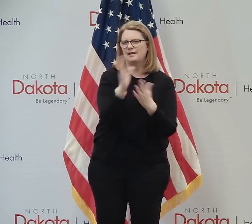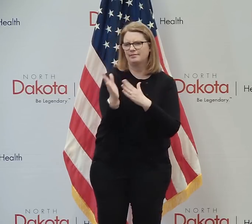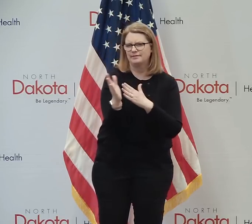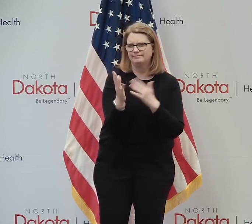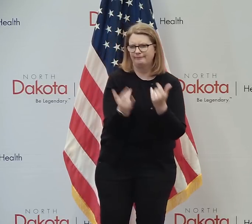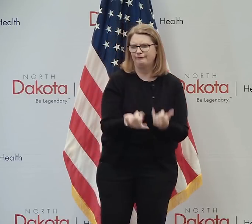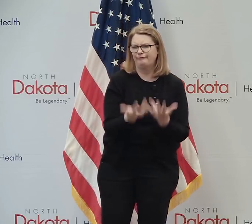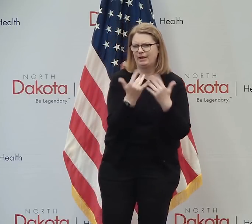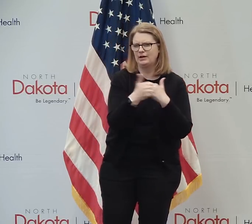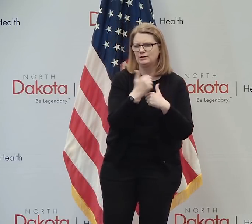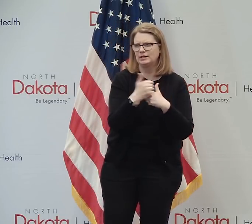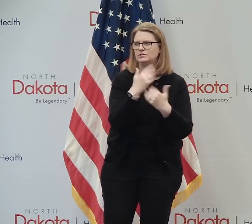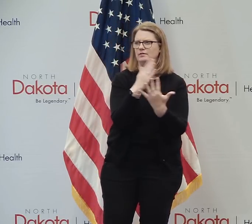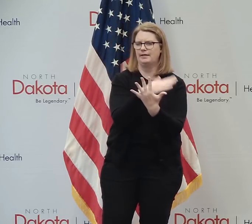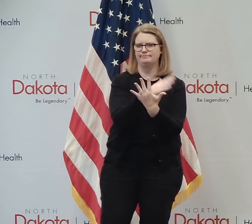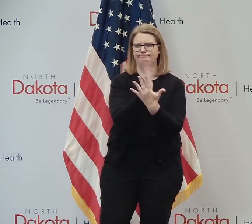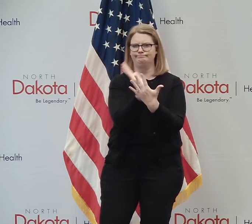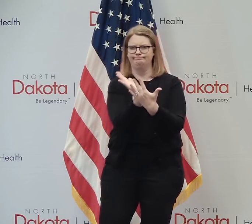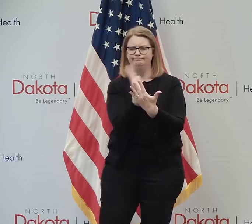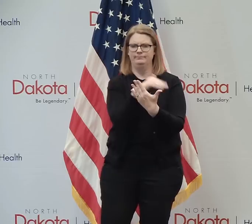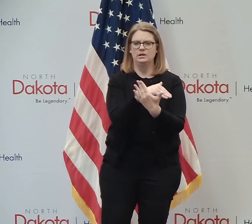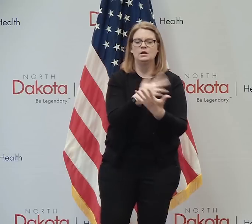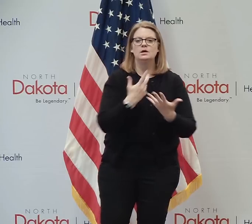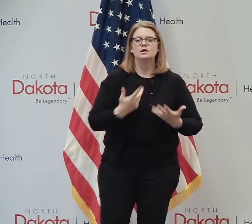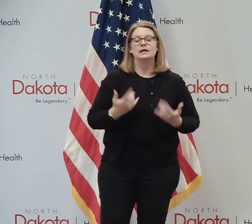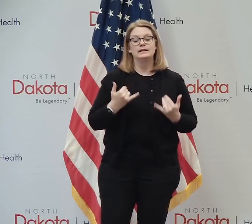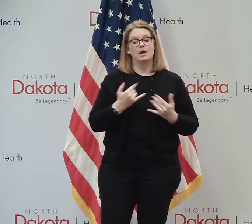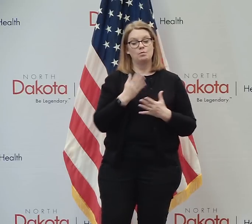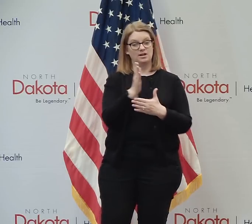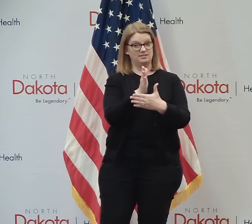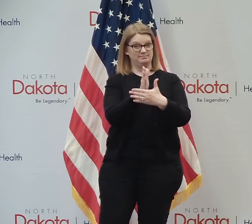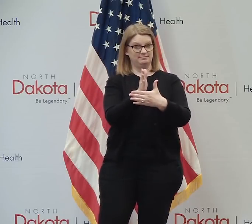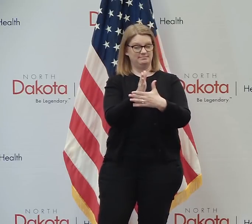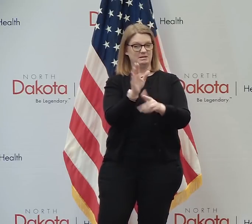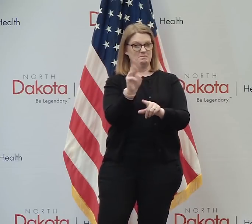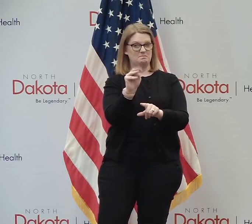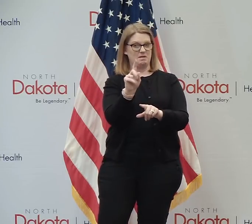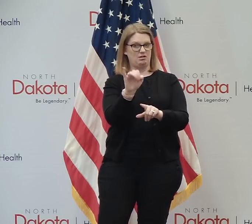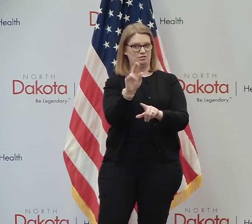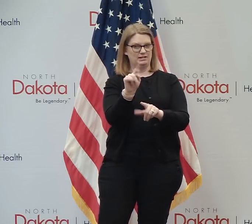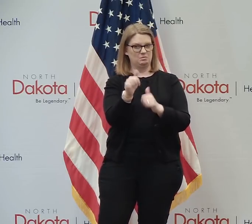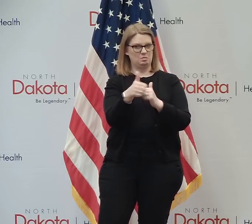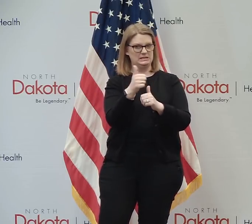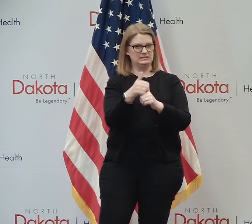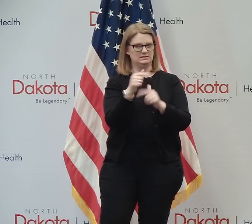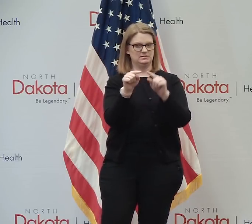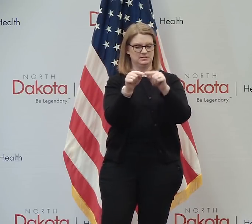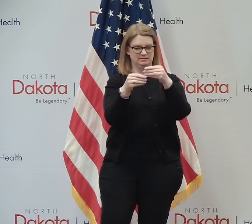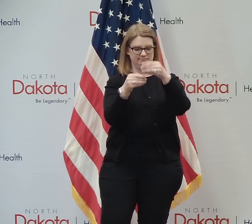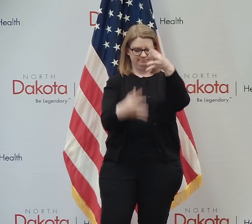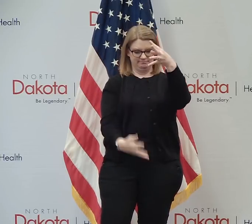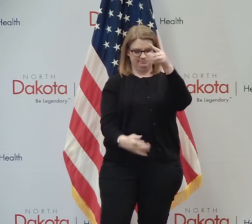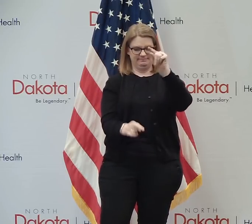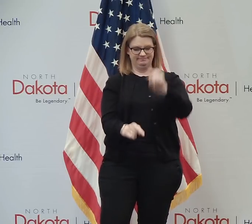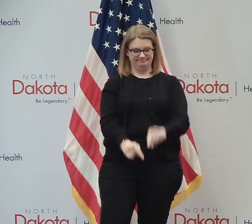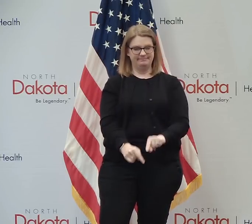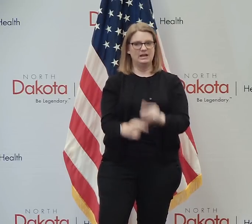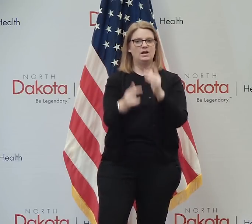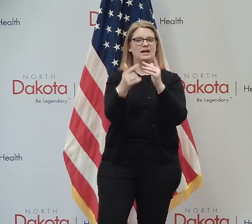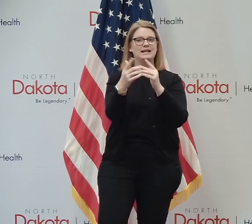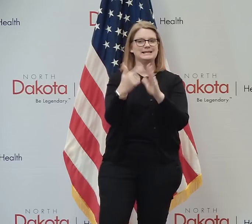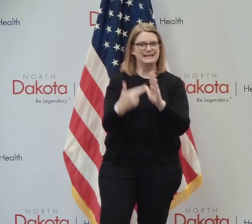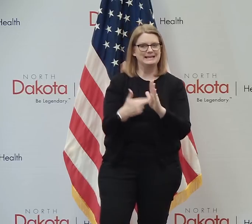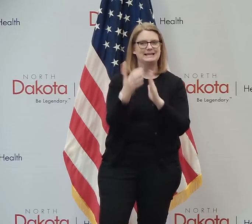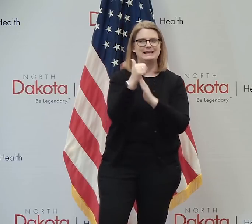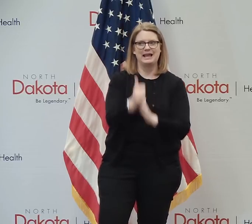scale, and move towards that and just say, hey, when we're at moderate risk, under moderate risk, it'll explain a set of guidelines under that of